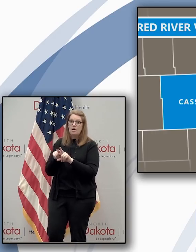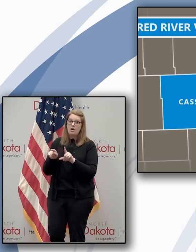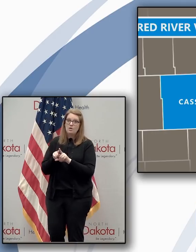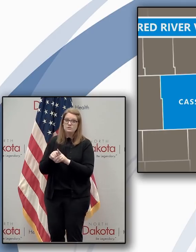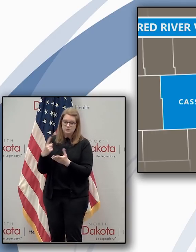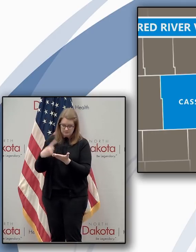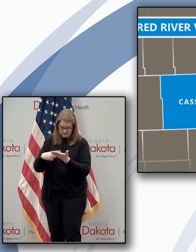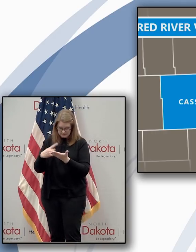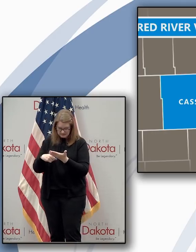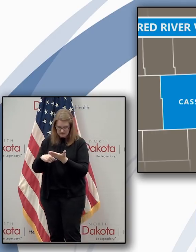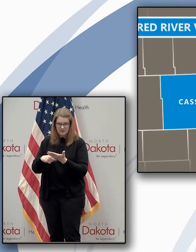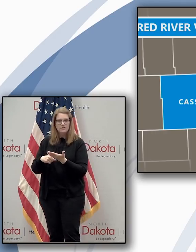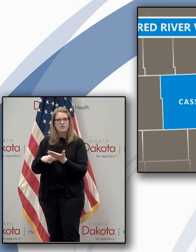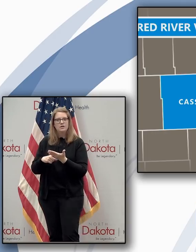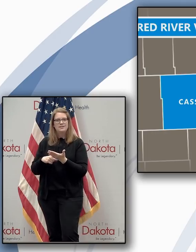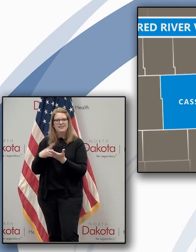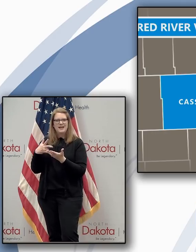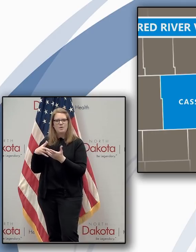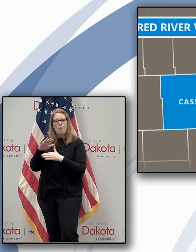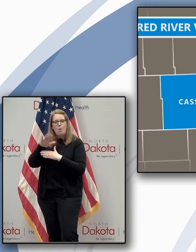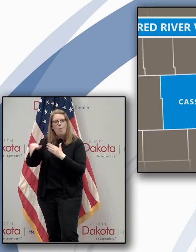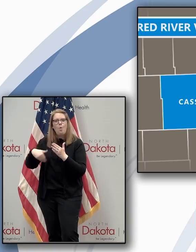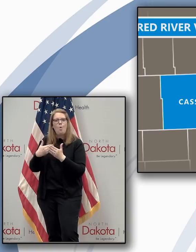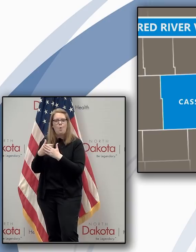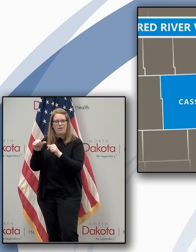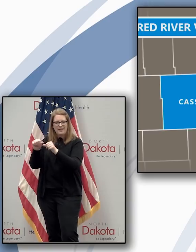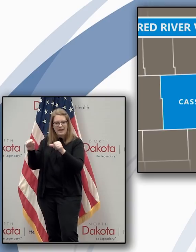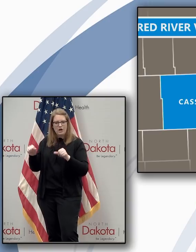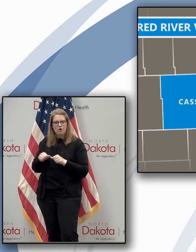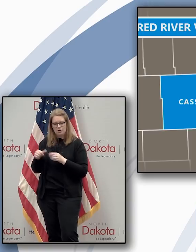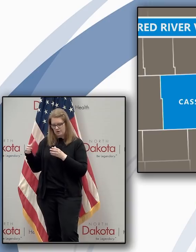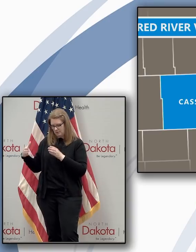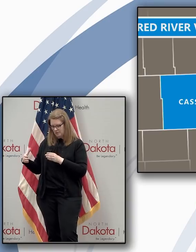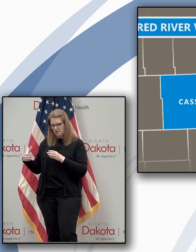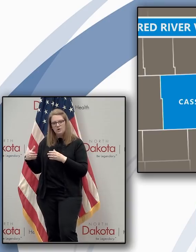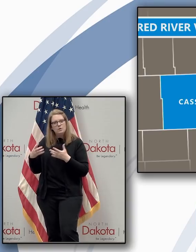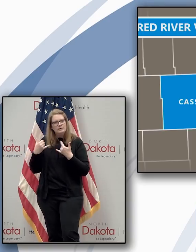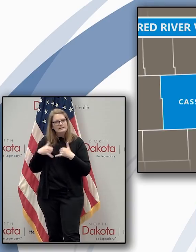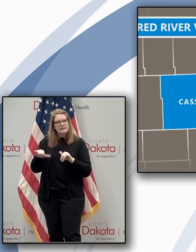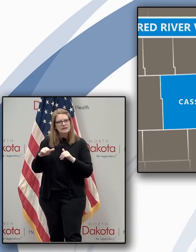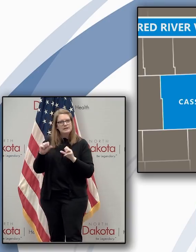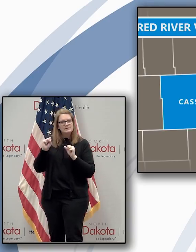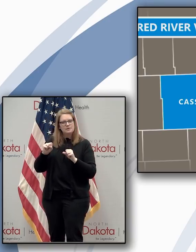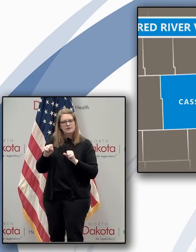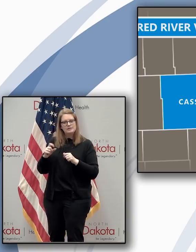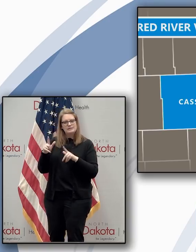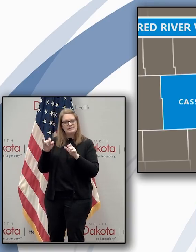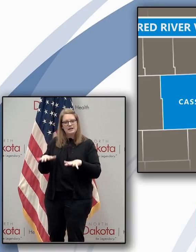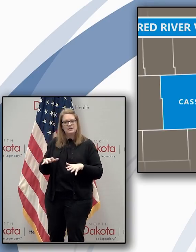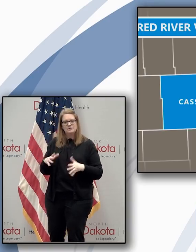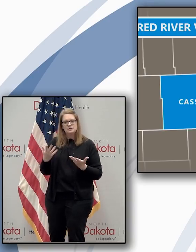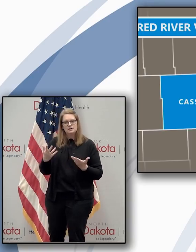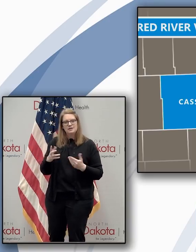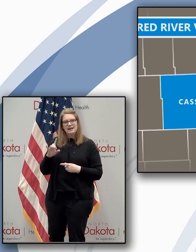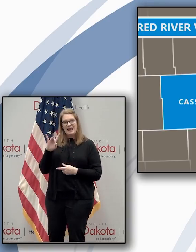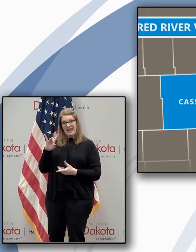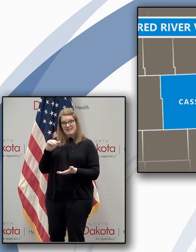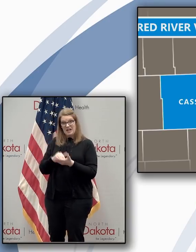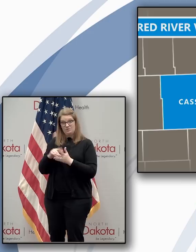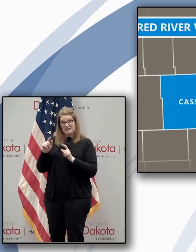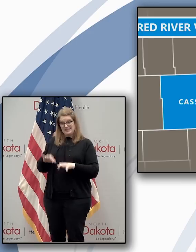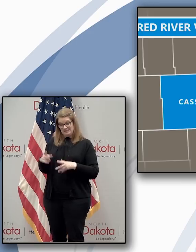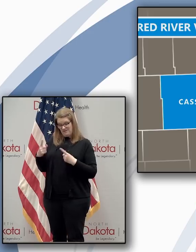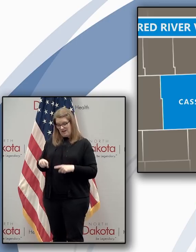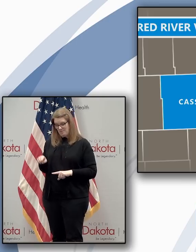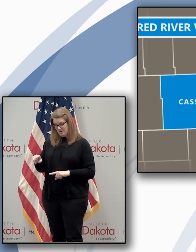the metro area. When we still have room to do more testing, even though 8,000 tests have been conducted in Cass County,